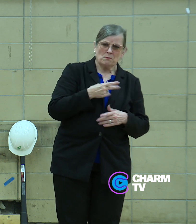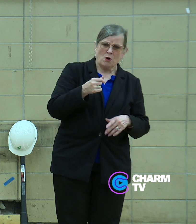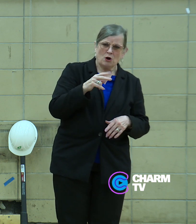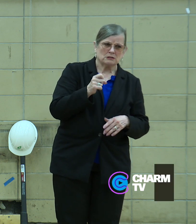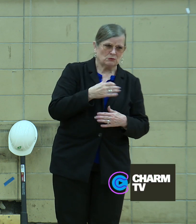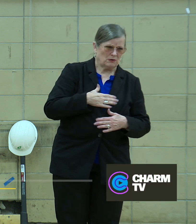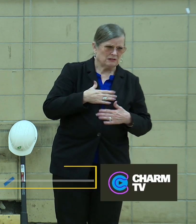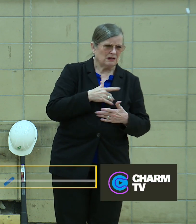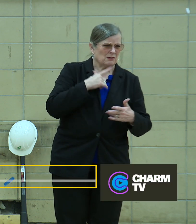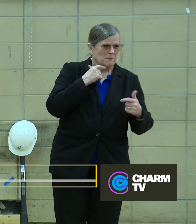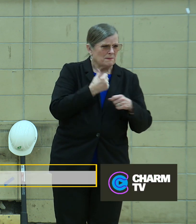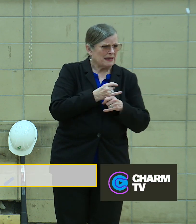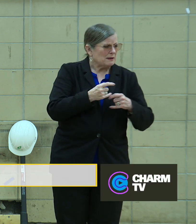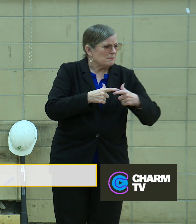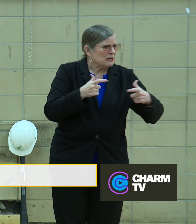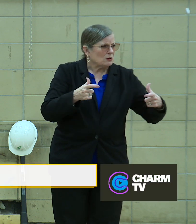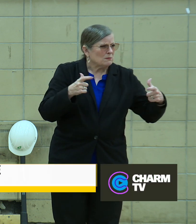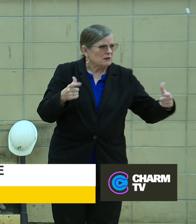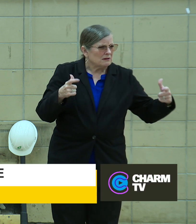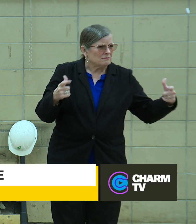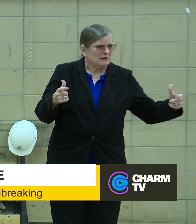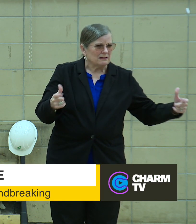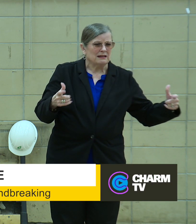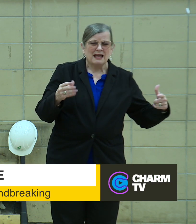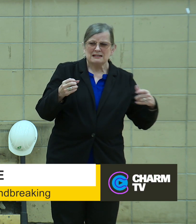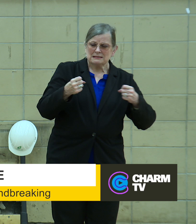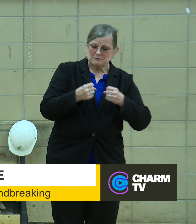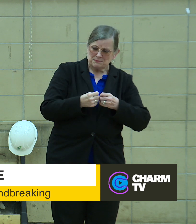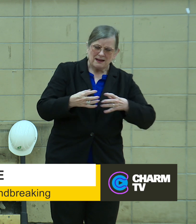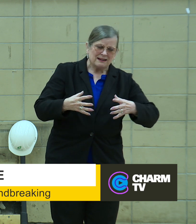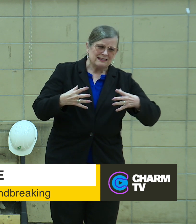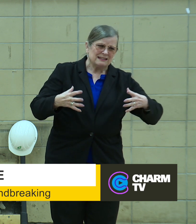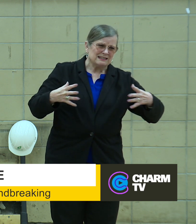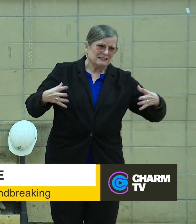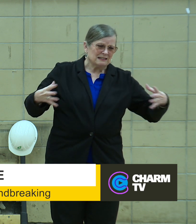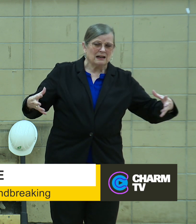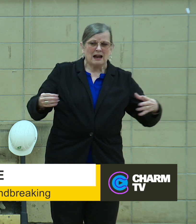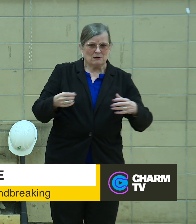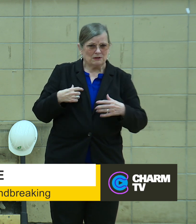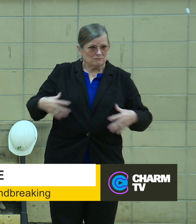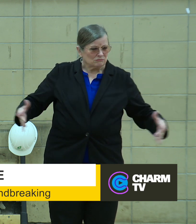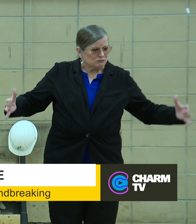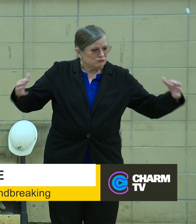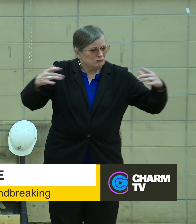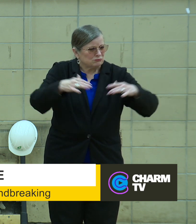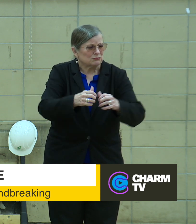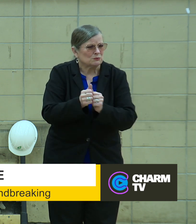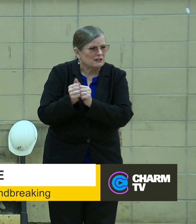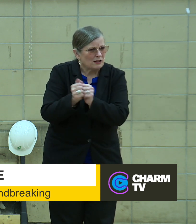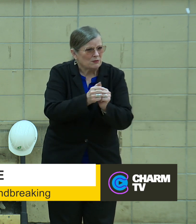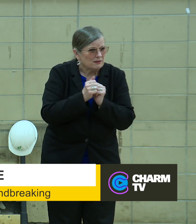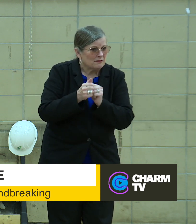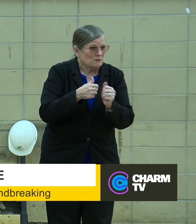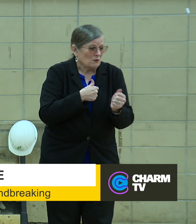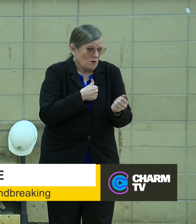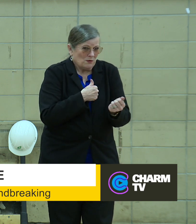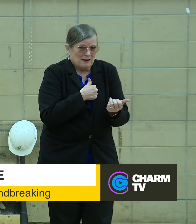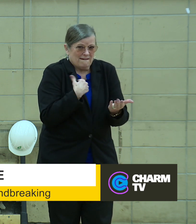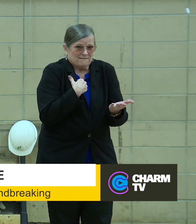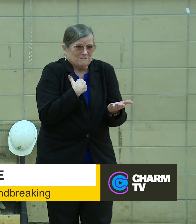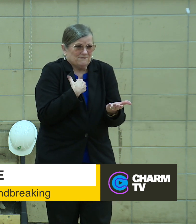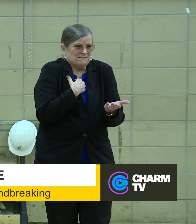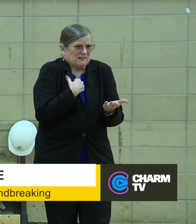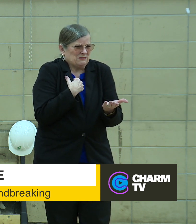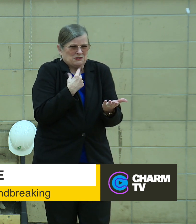working relationship, expanding that investment as we work together to deal with the issues that we have, right? Where you do not see